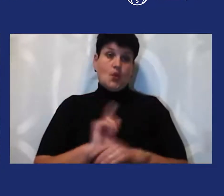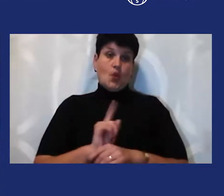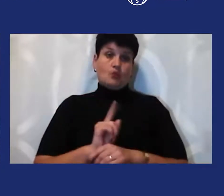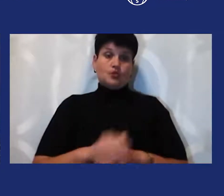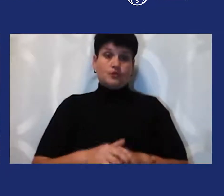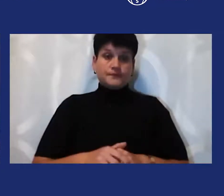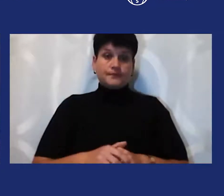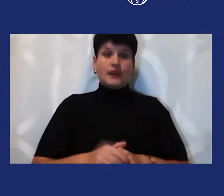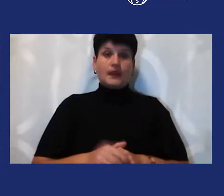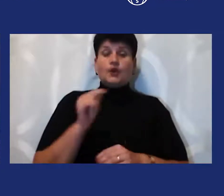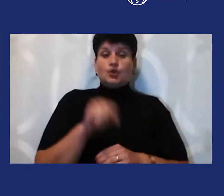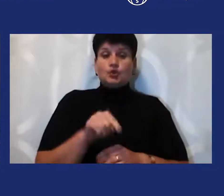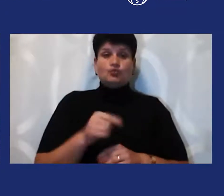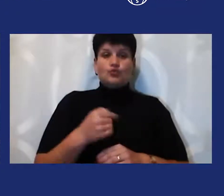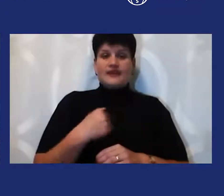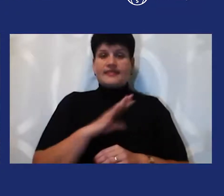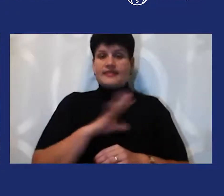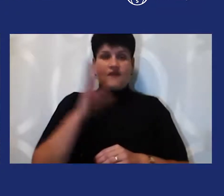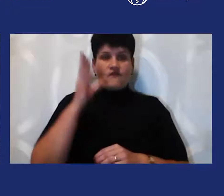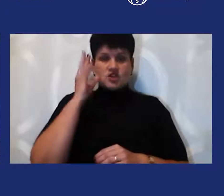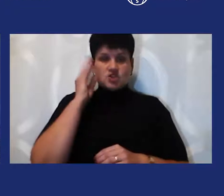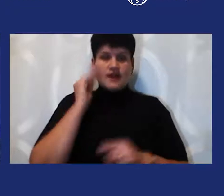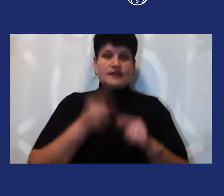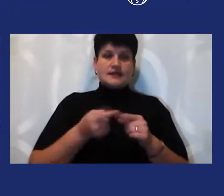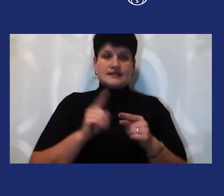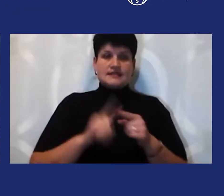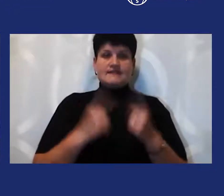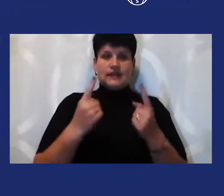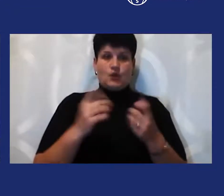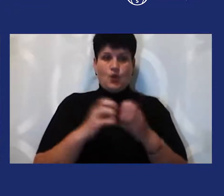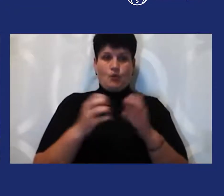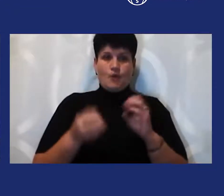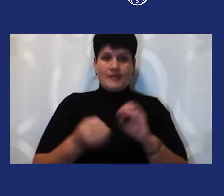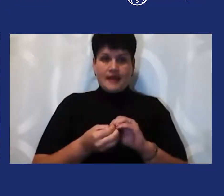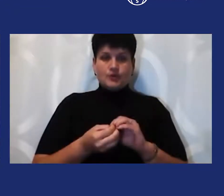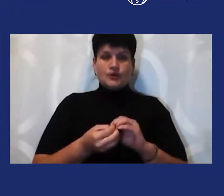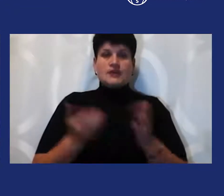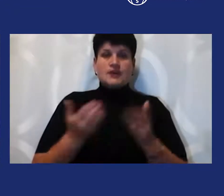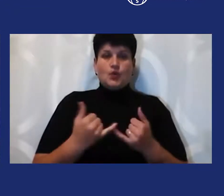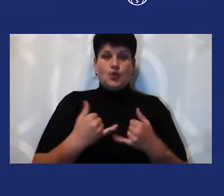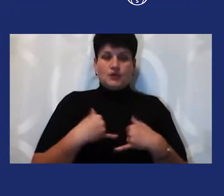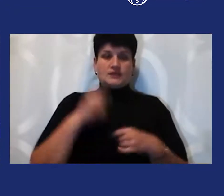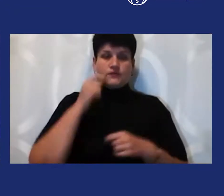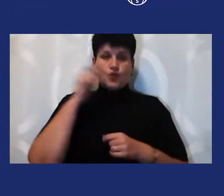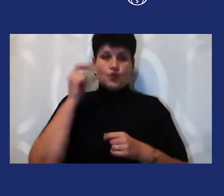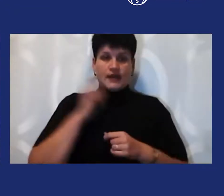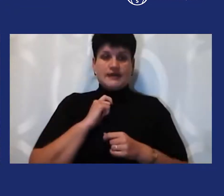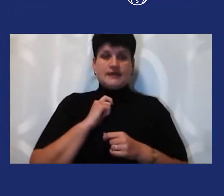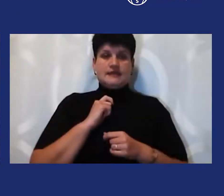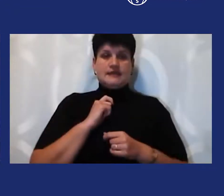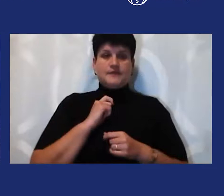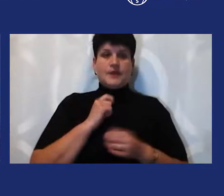35% is quite a normal thing. That is why I would not consider it to be a major